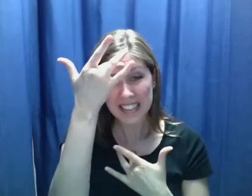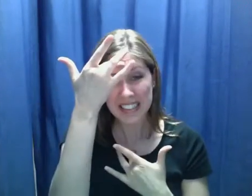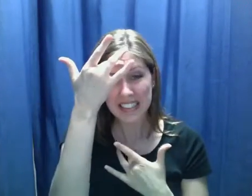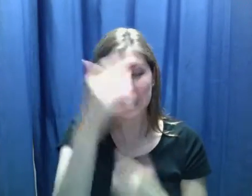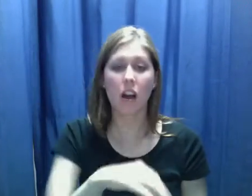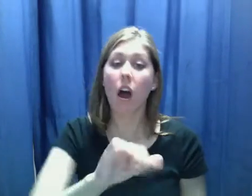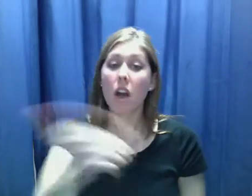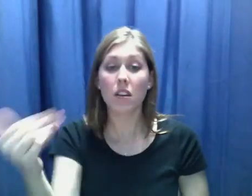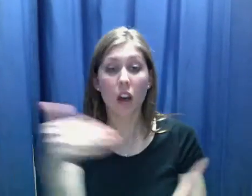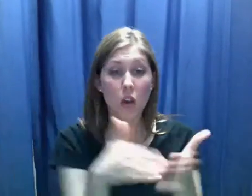immigrated to America.